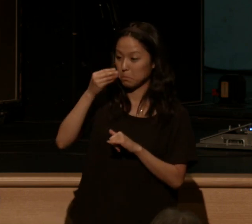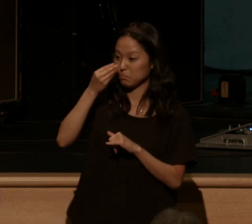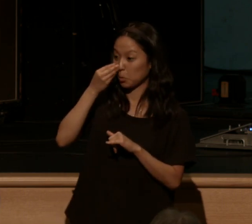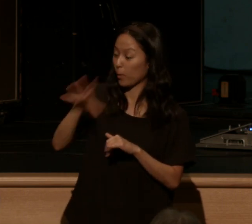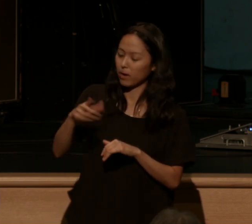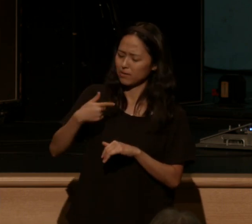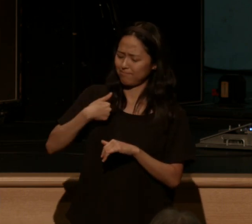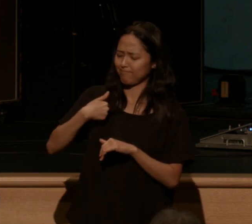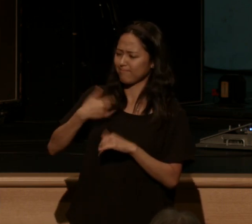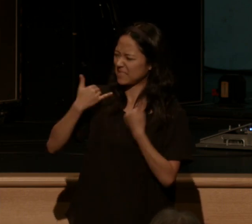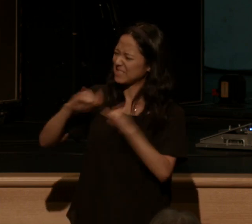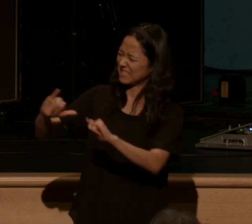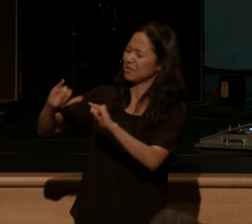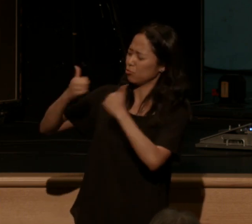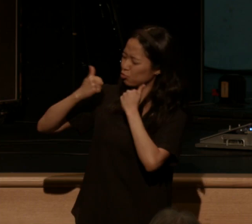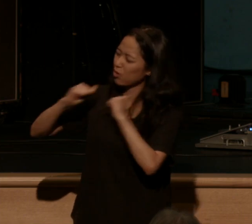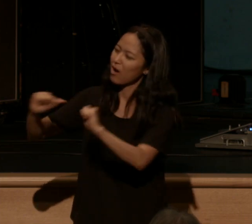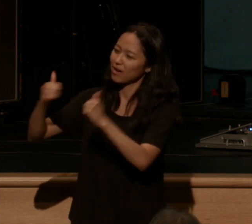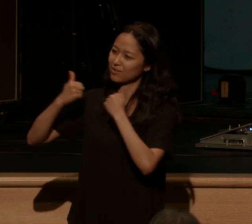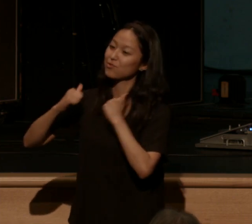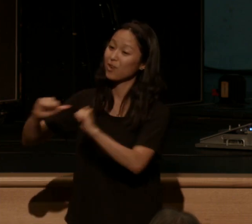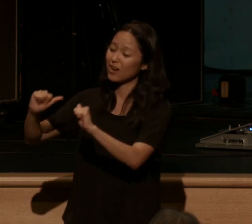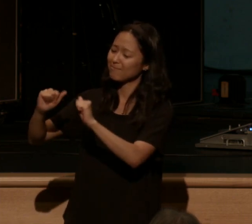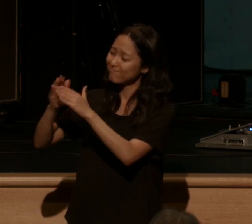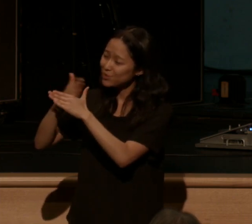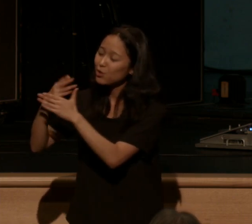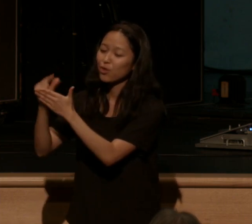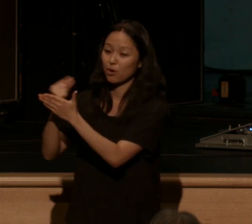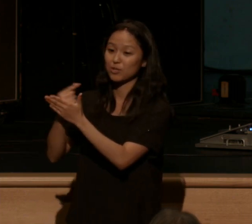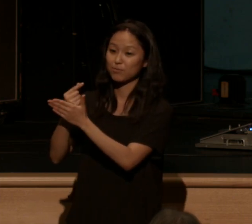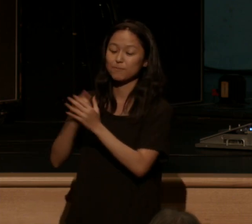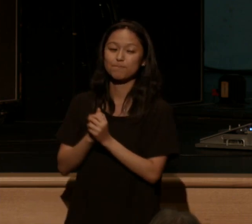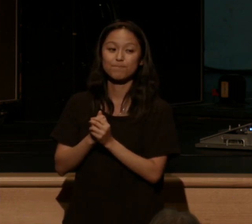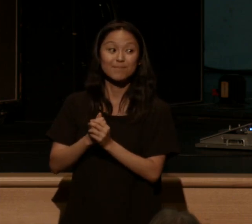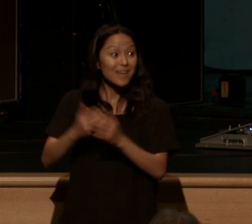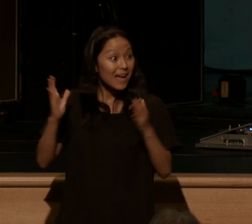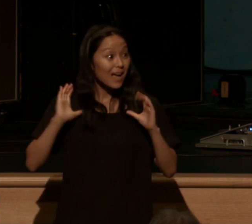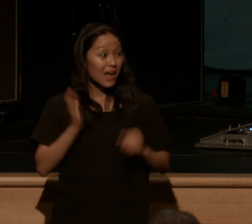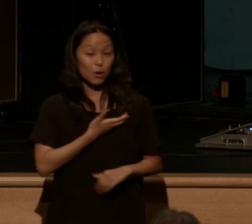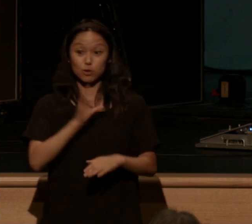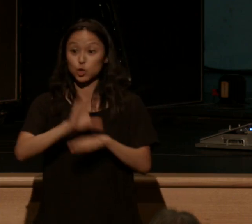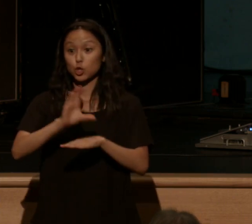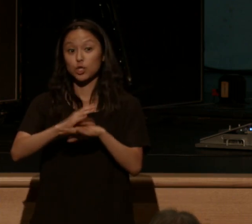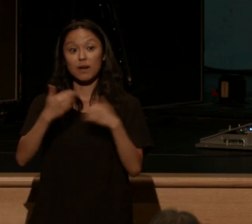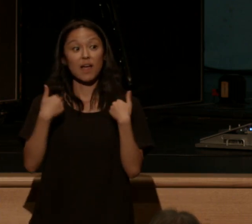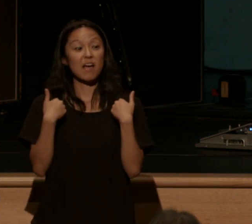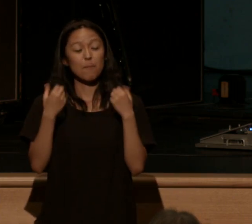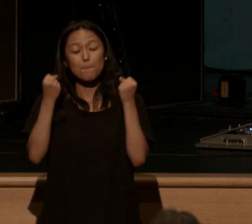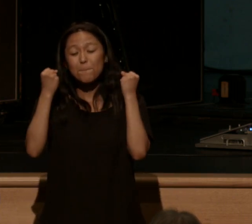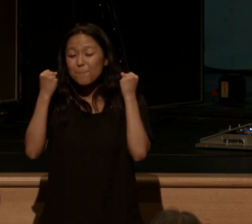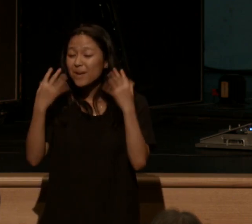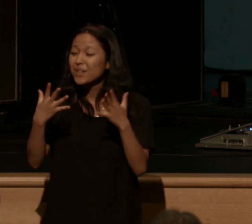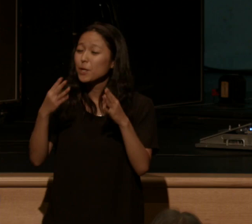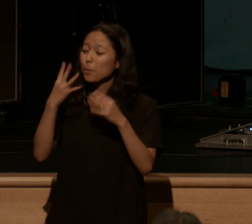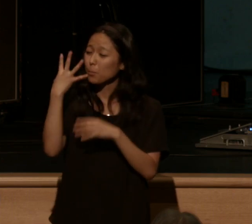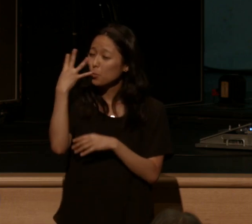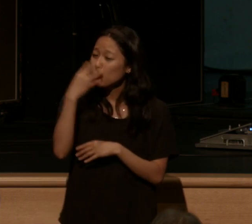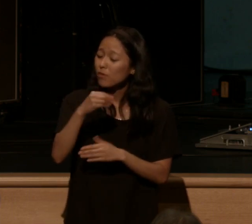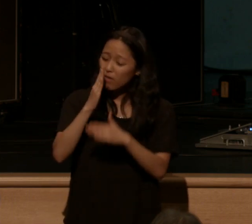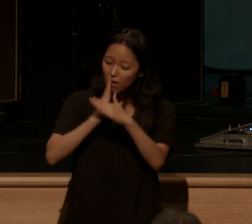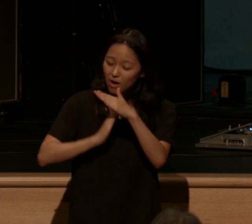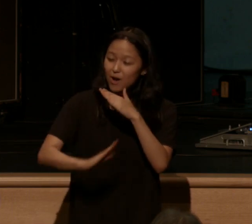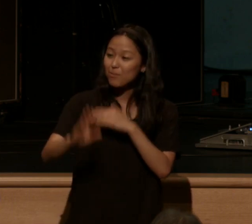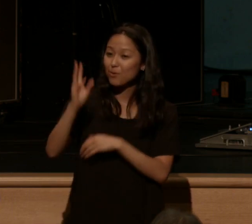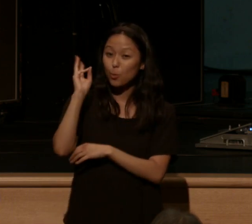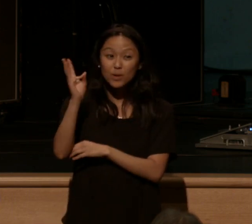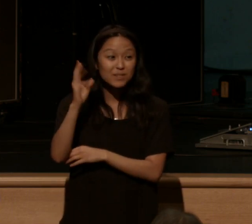a church like that. And I'll say this too, in our church, we have some incredibly beautiful, humble, quiet witnesses for